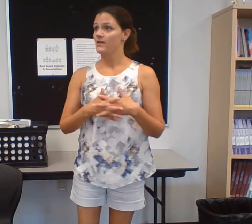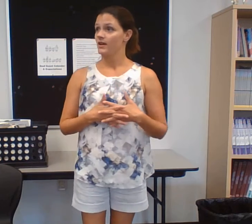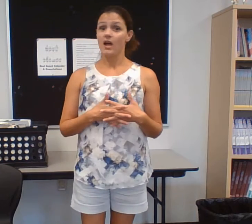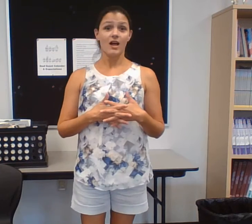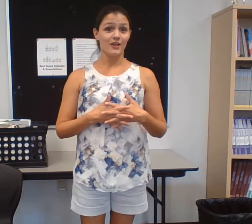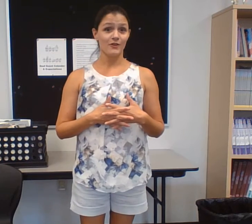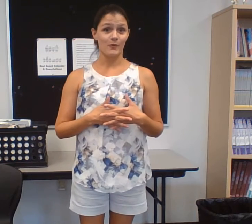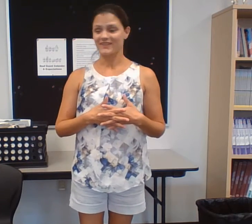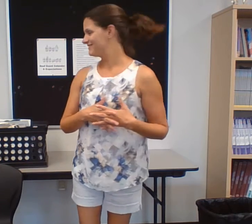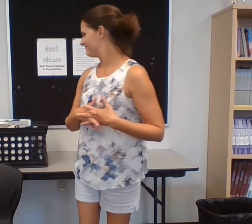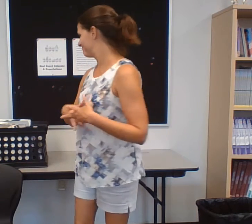Another one.